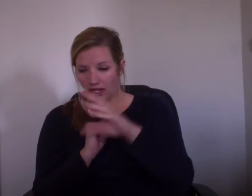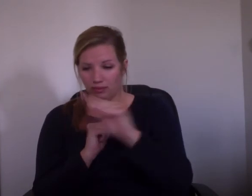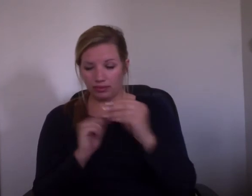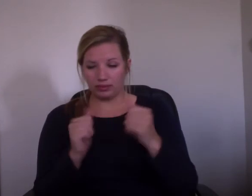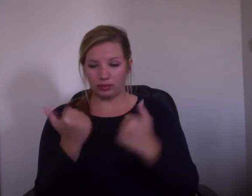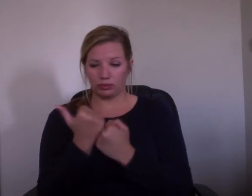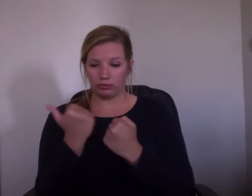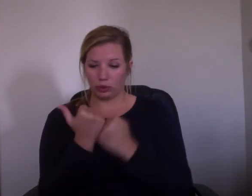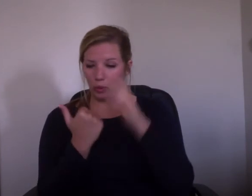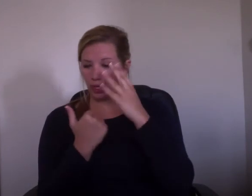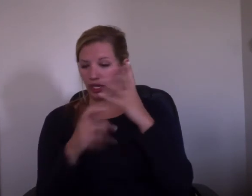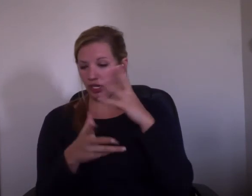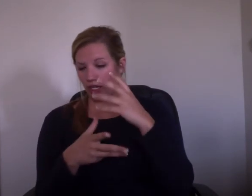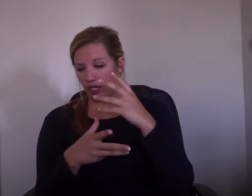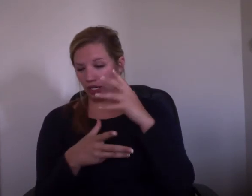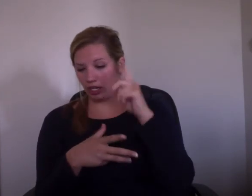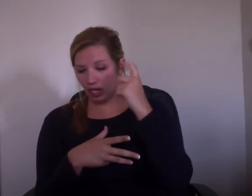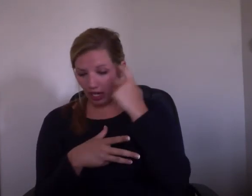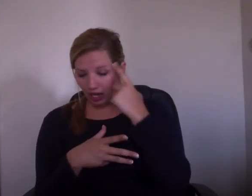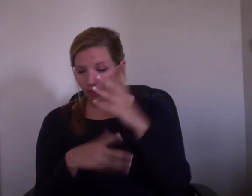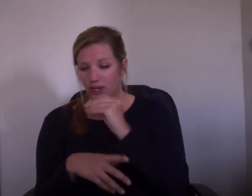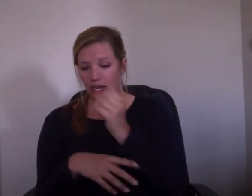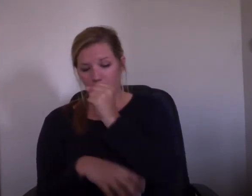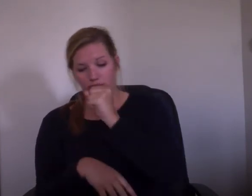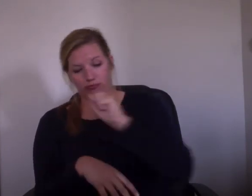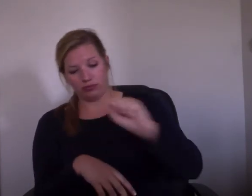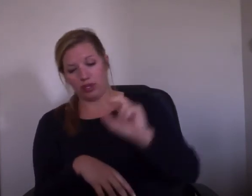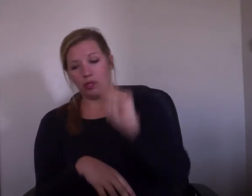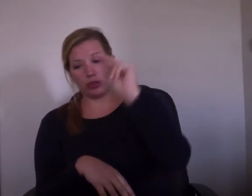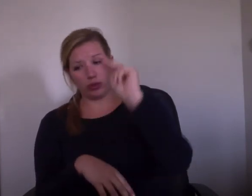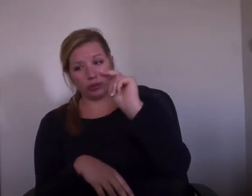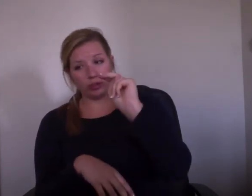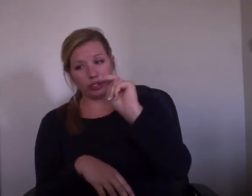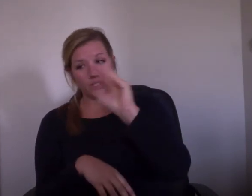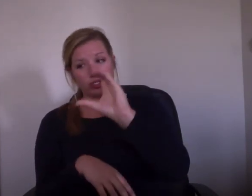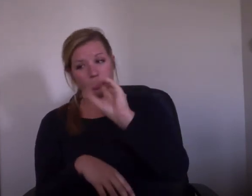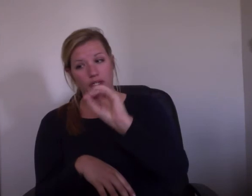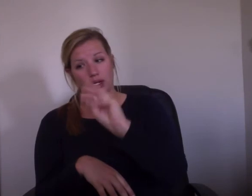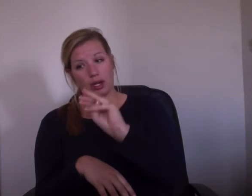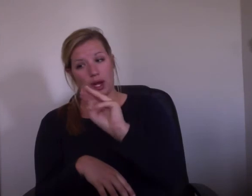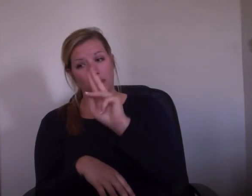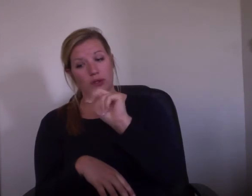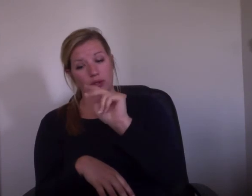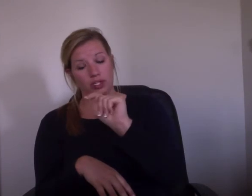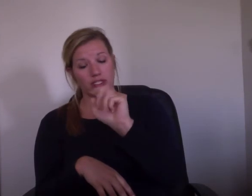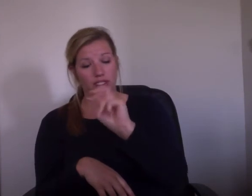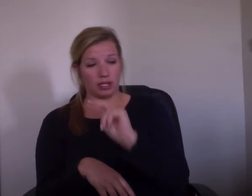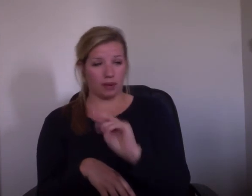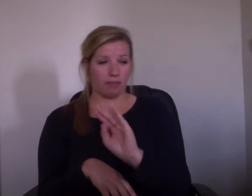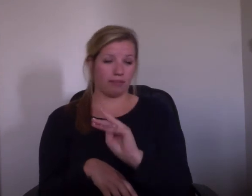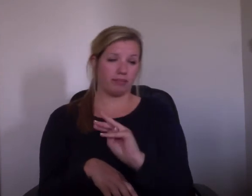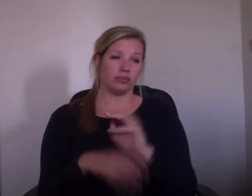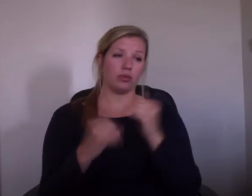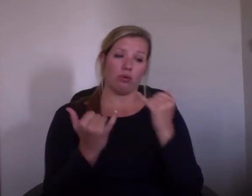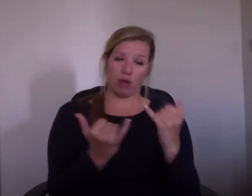to resist northern aggression or northern communism from taking over the nation. And so at this point, Johnson